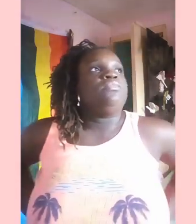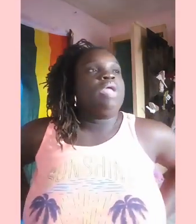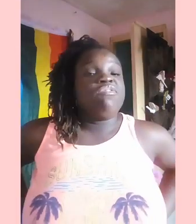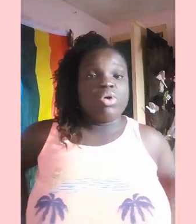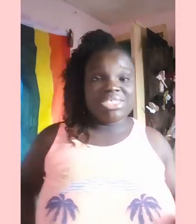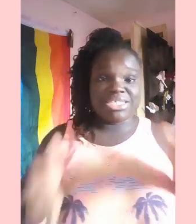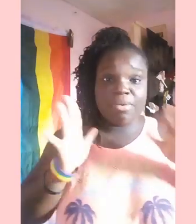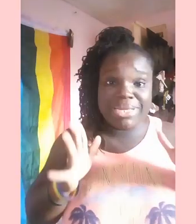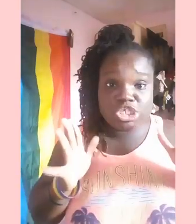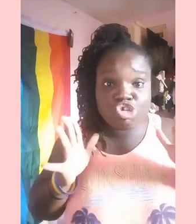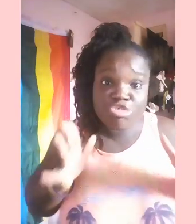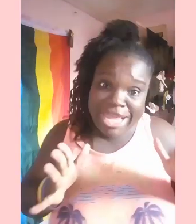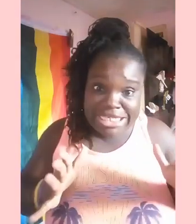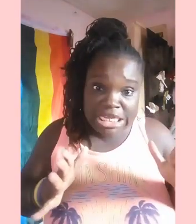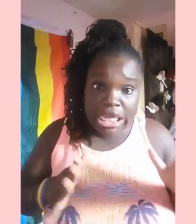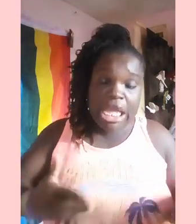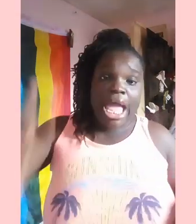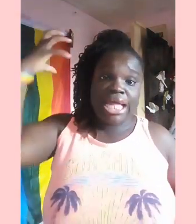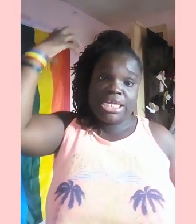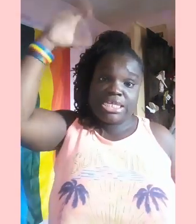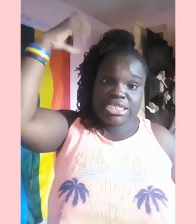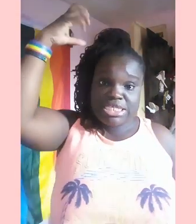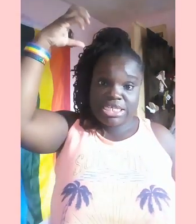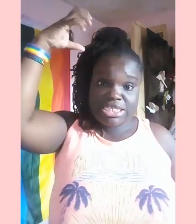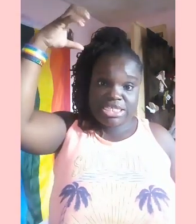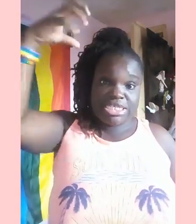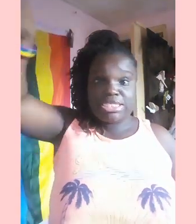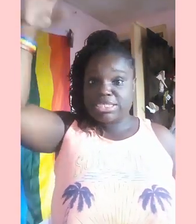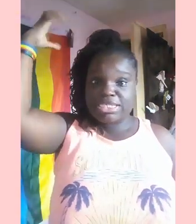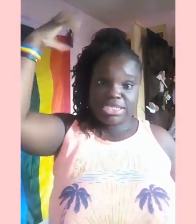If you want to say somebody's crazy, I think this is it.